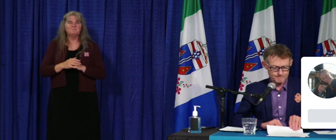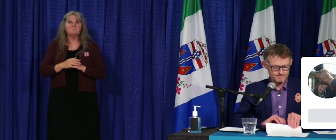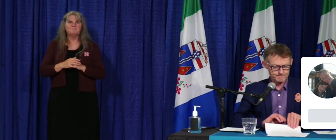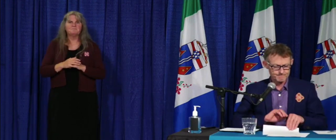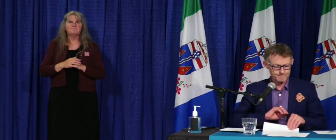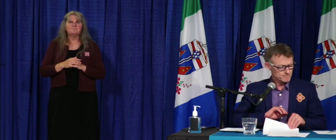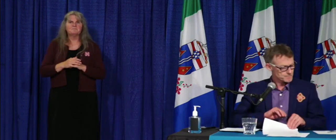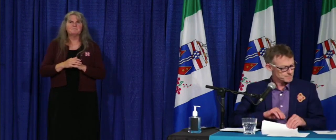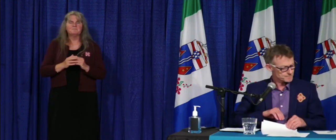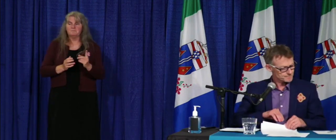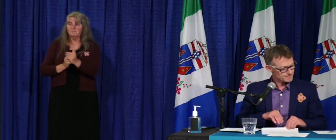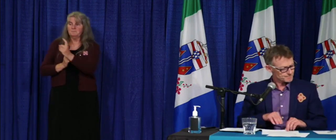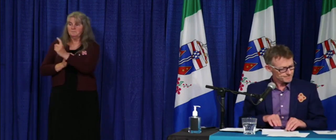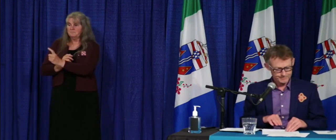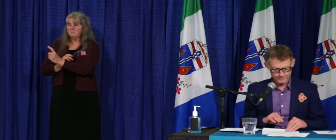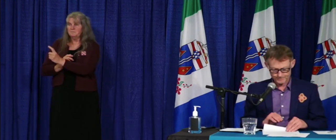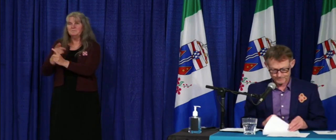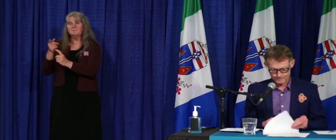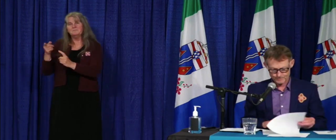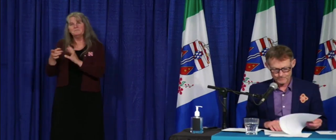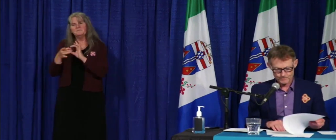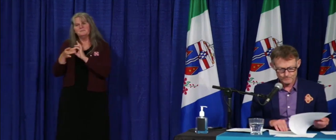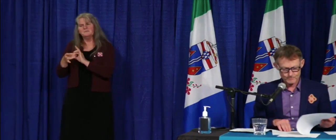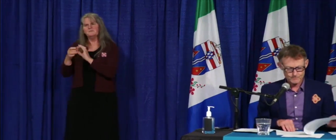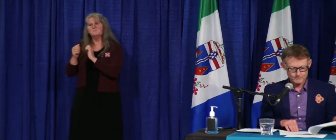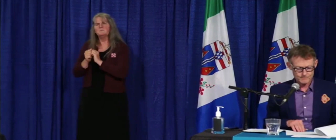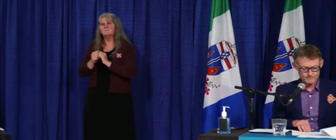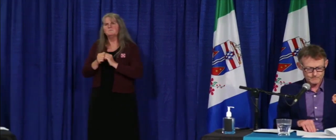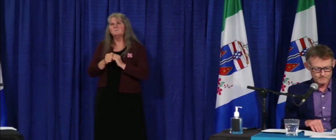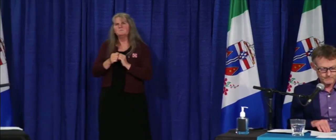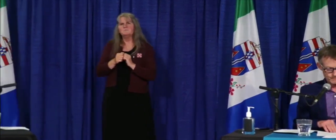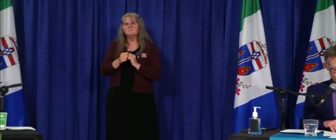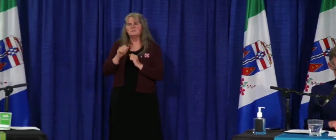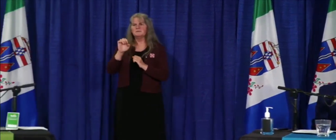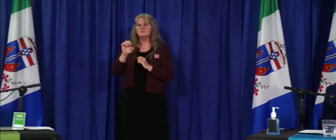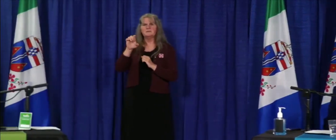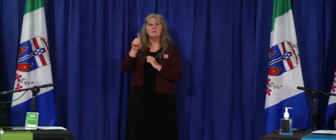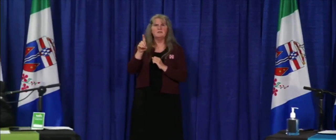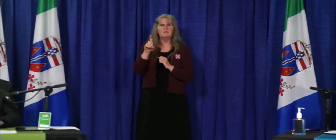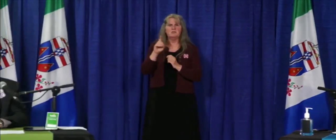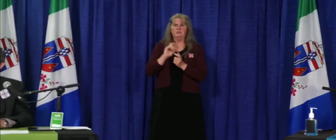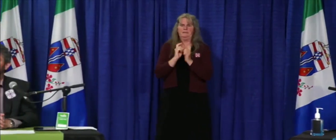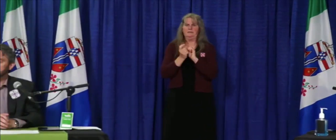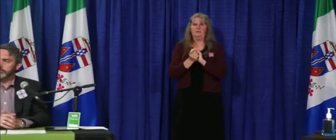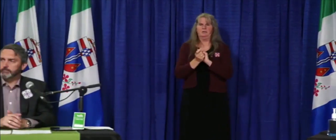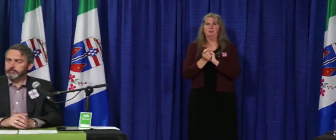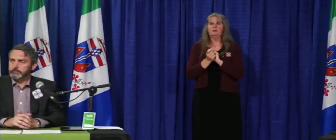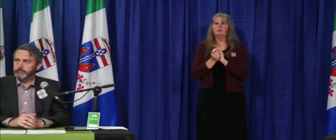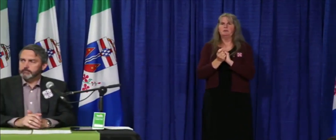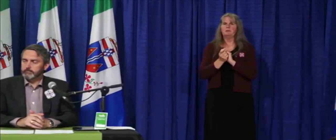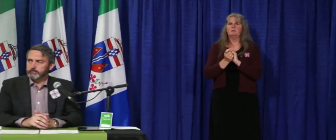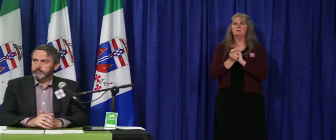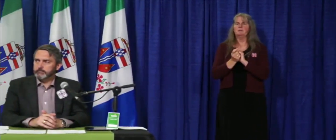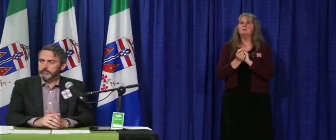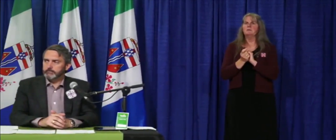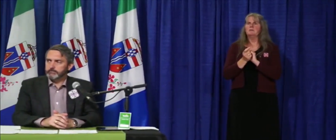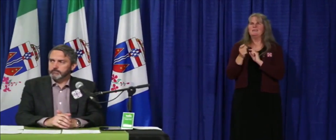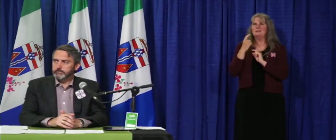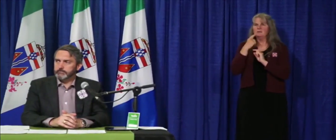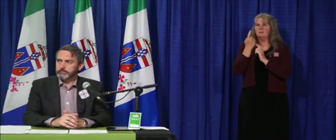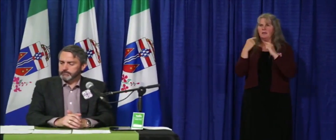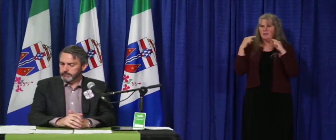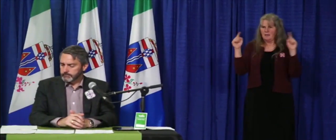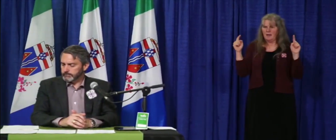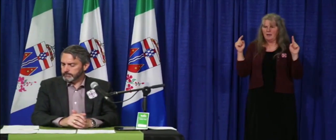question is for the Premier, and it's in regards to the education changes that were announced, and